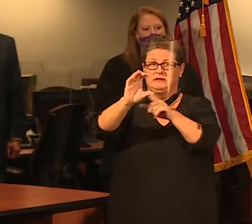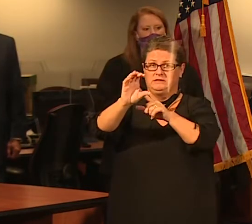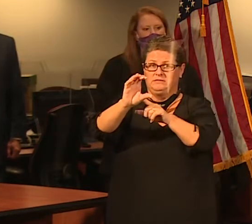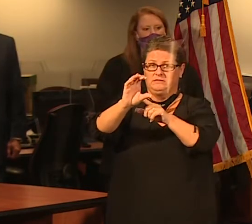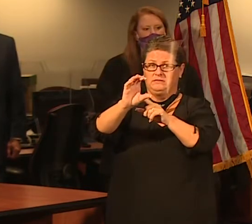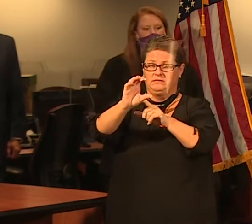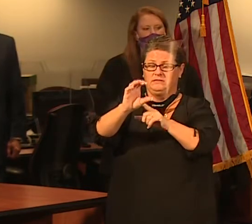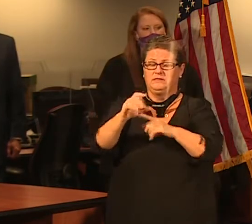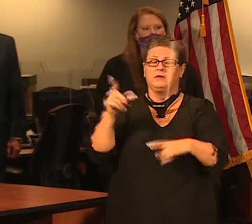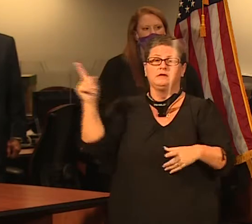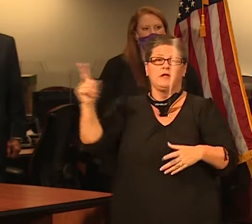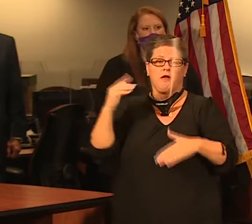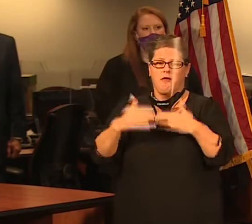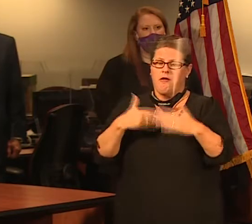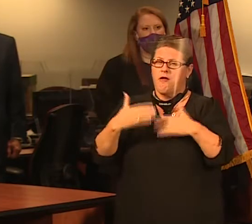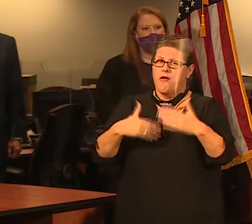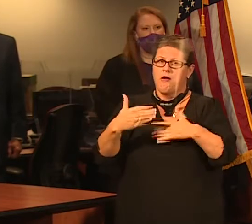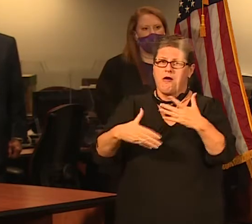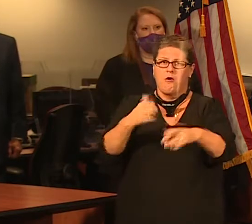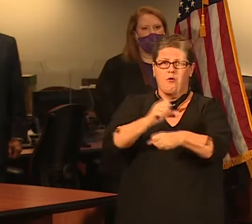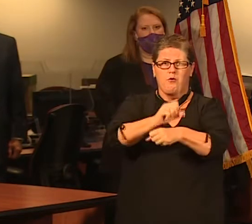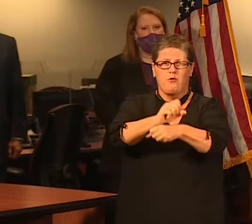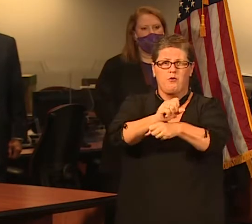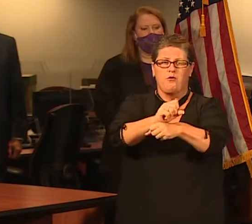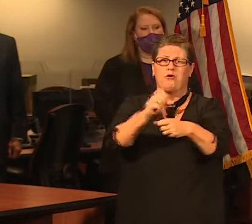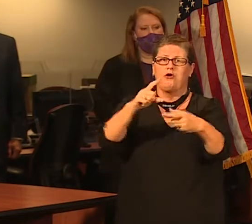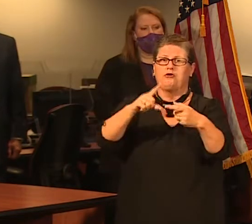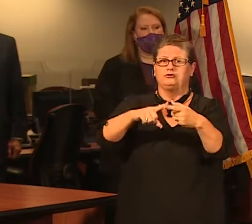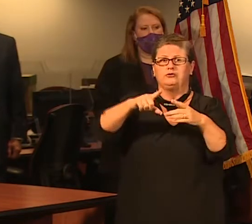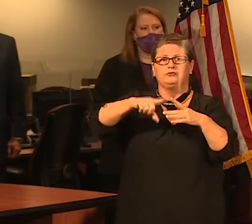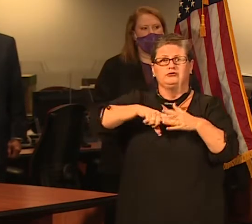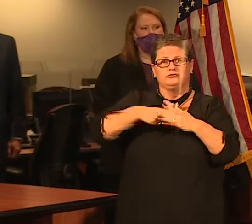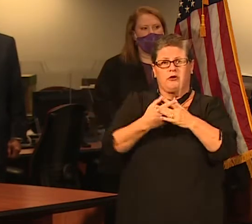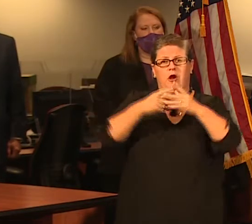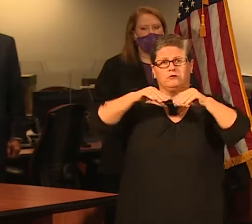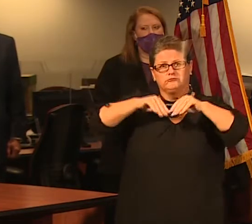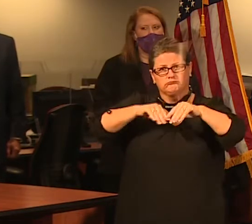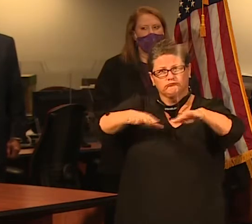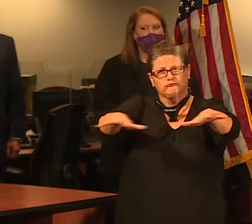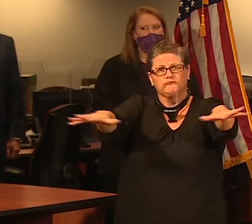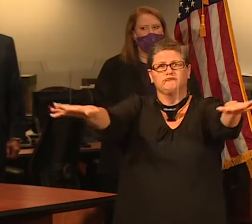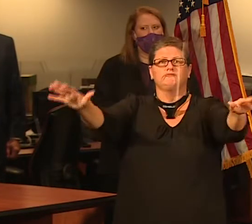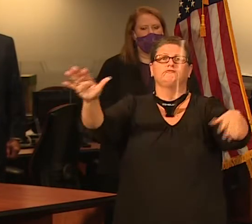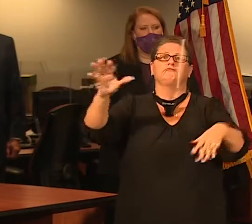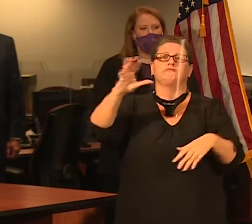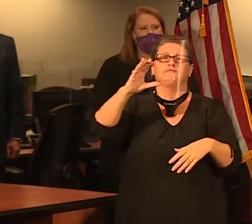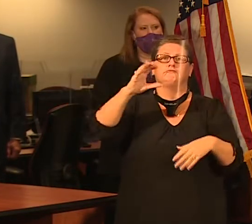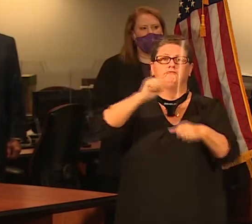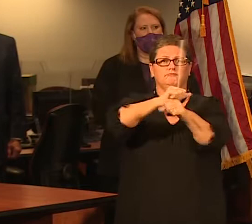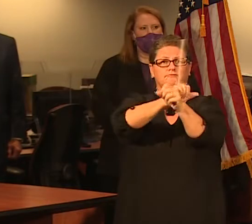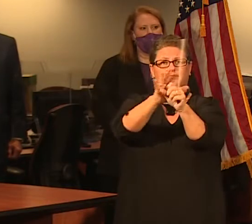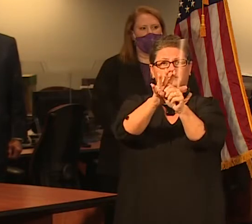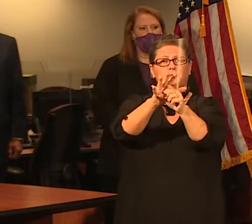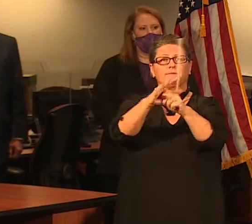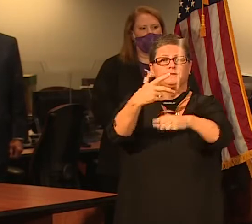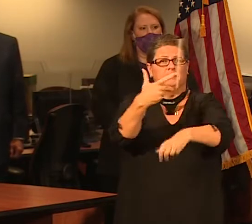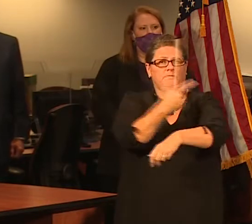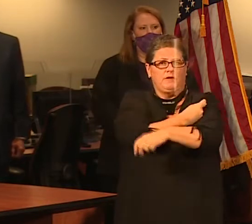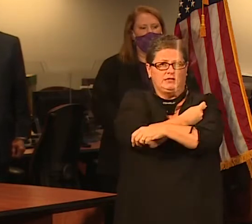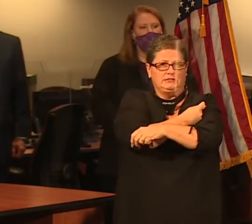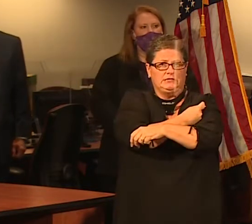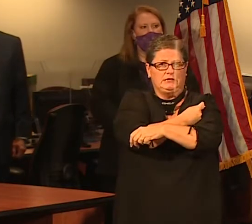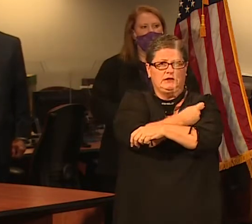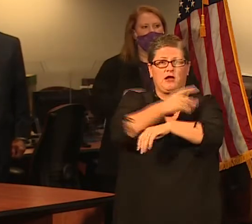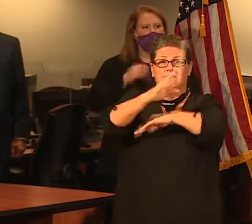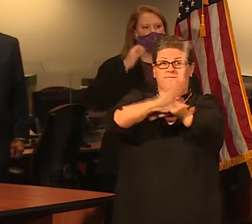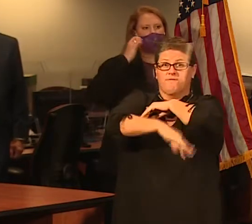are rapidly making preparations to implement large-scale distribution of COVID-19 vaccines in the